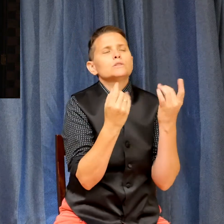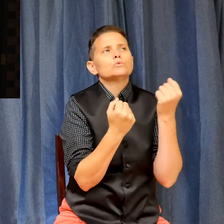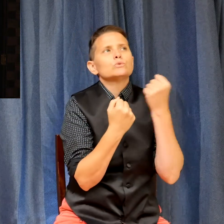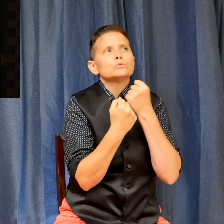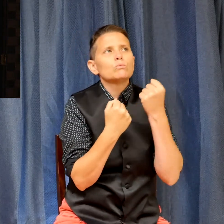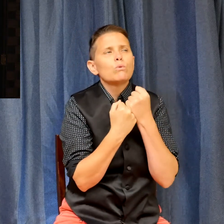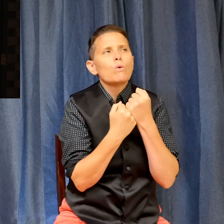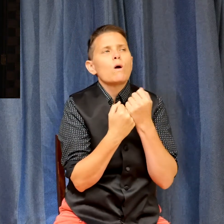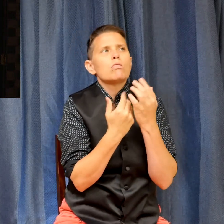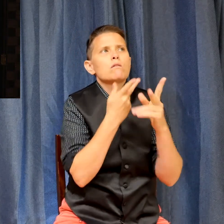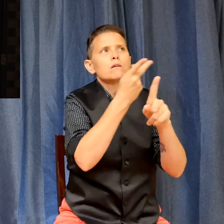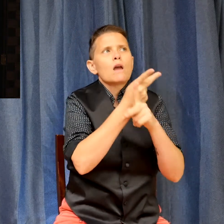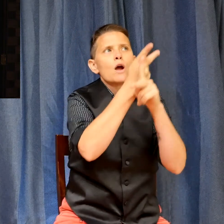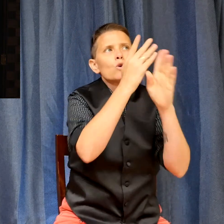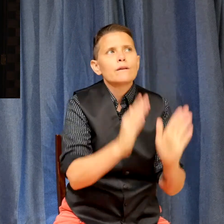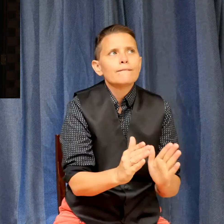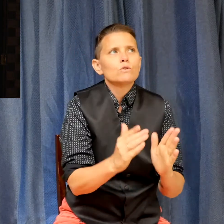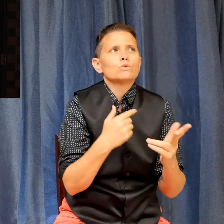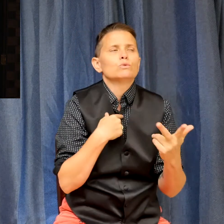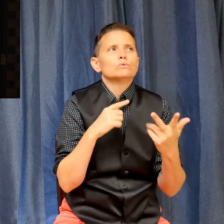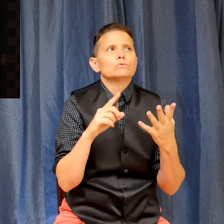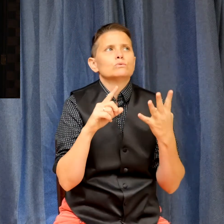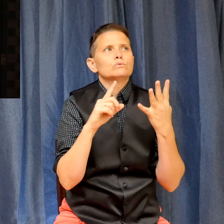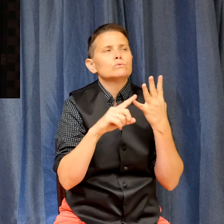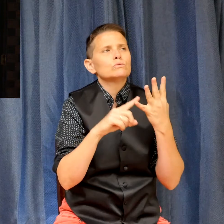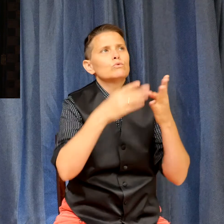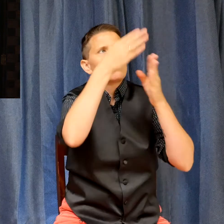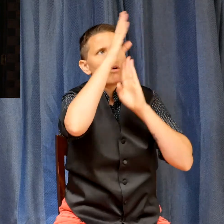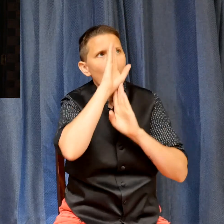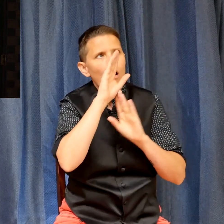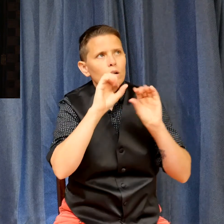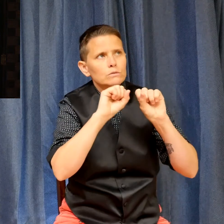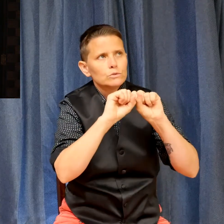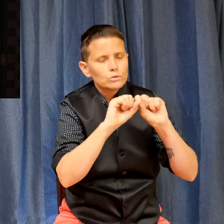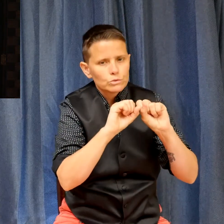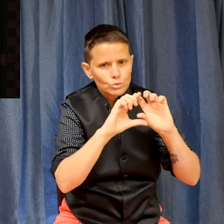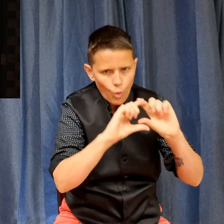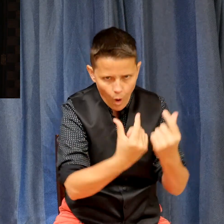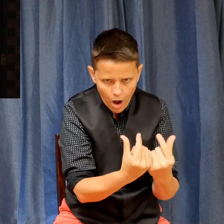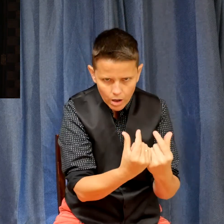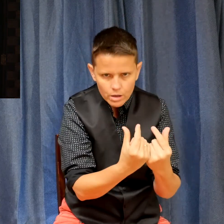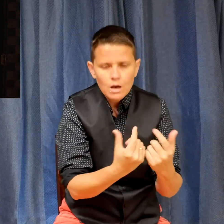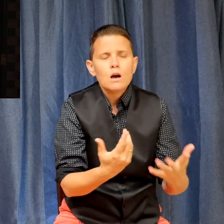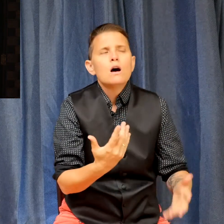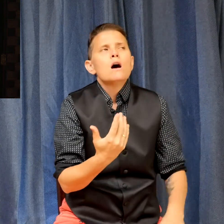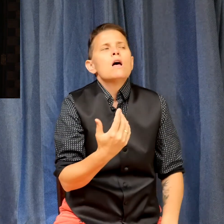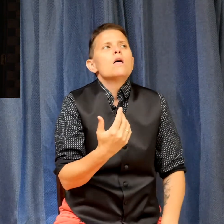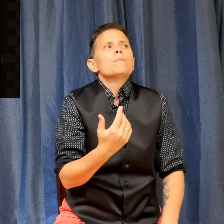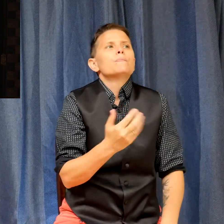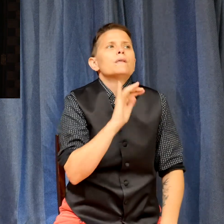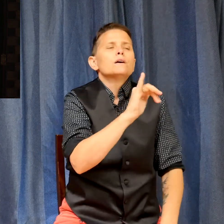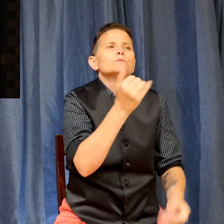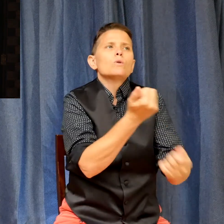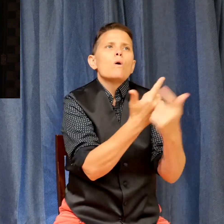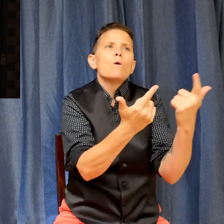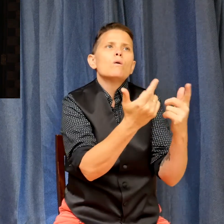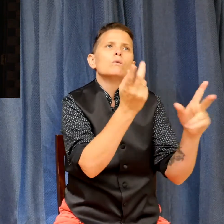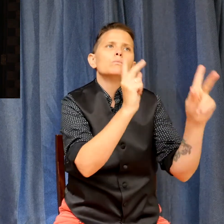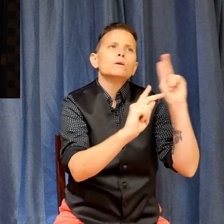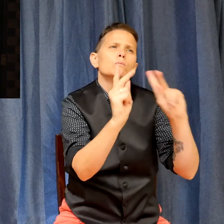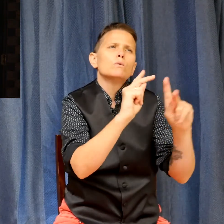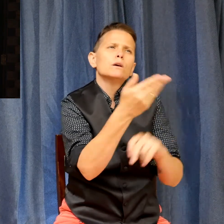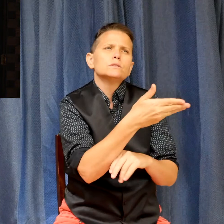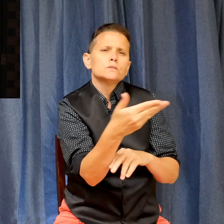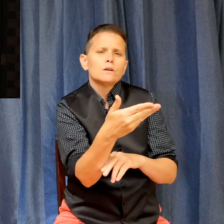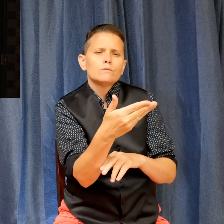the caregivers, your God squad, these are all people to remind you. I mean, it's always